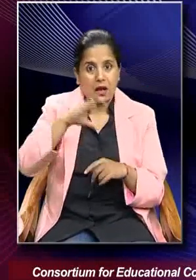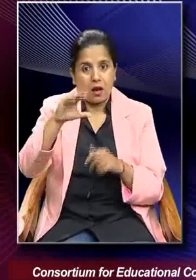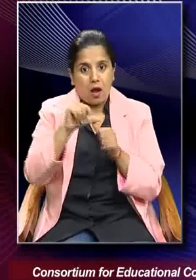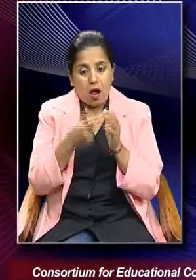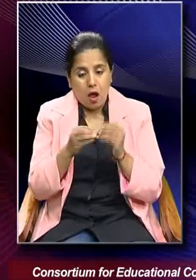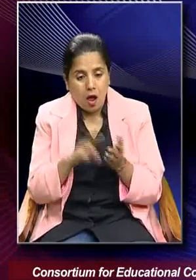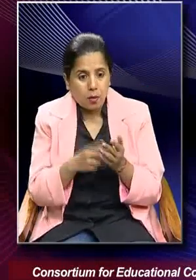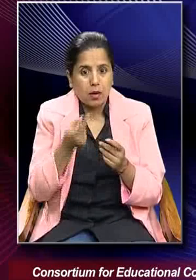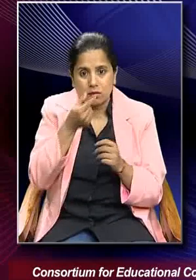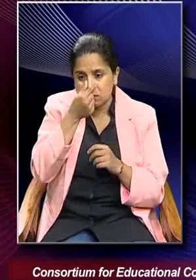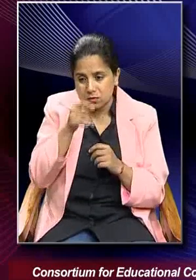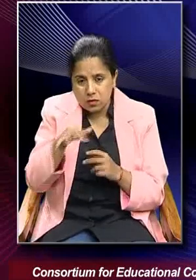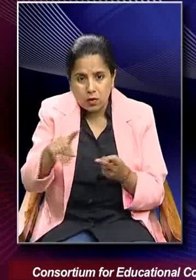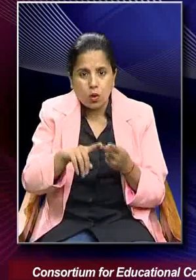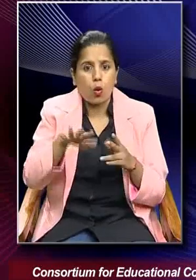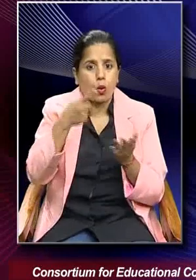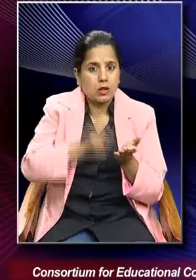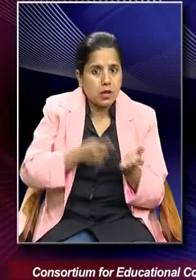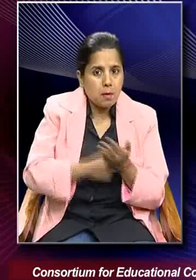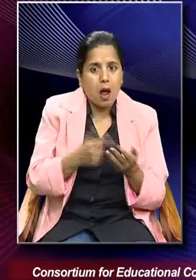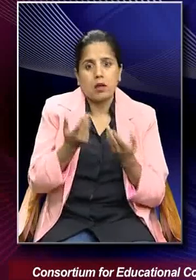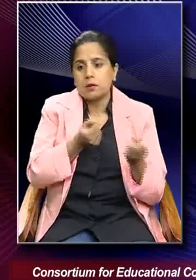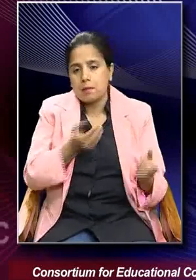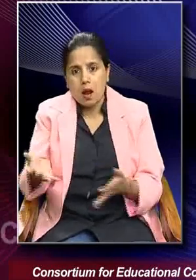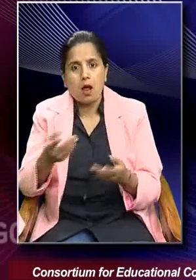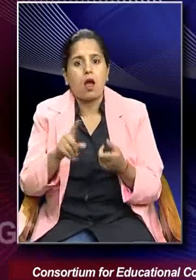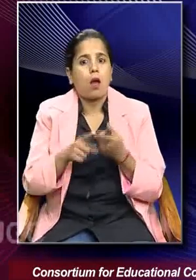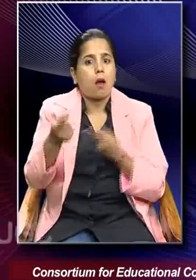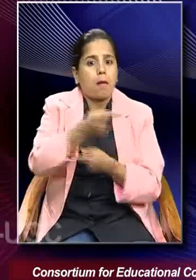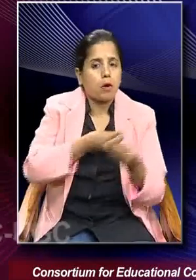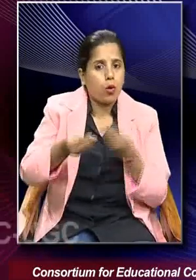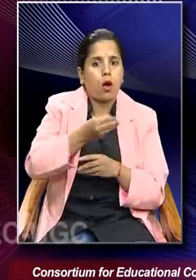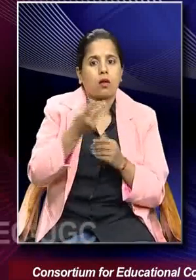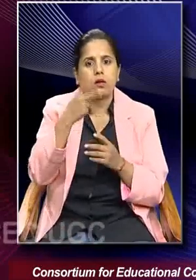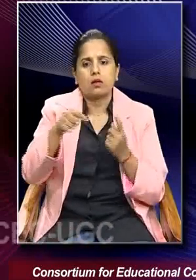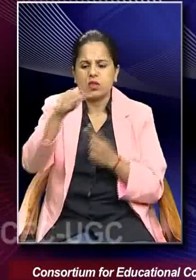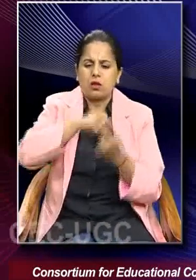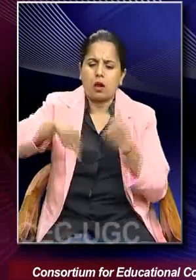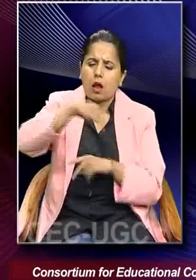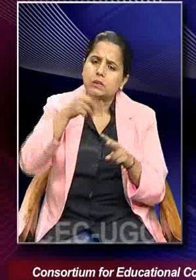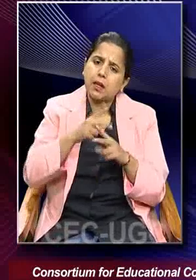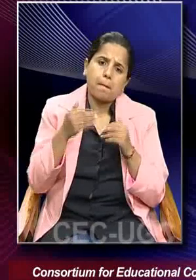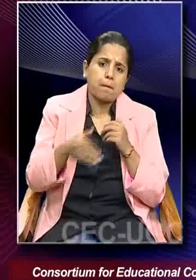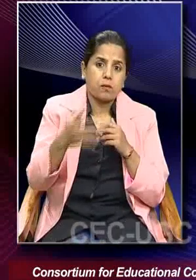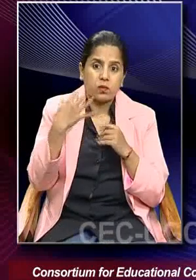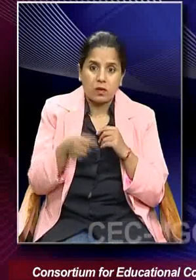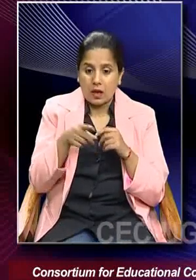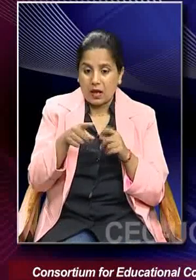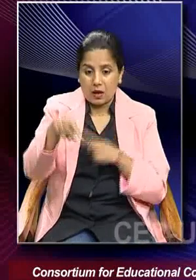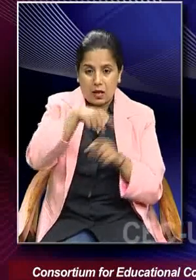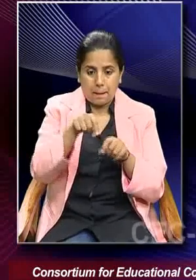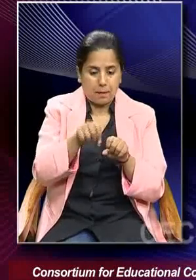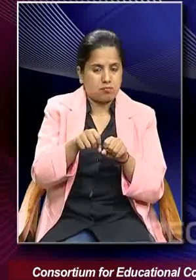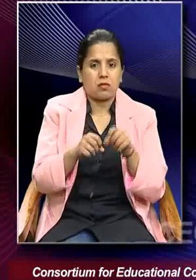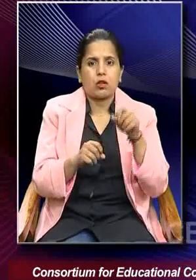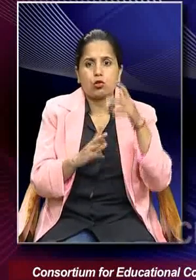and climate change and back to loss of economic growth is a vicious cycle which continues. To break this cycle, what do we need?